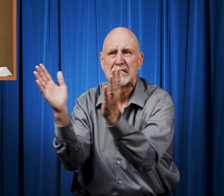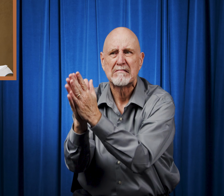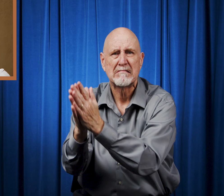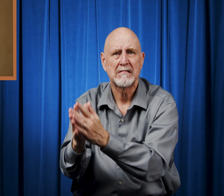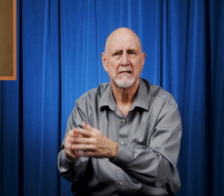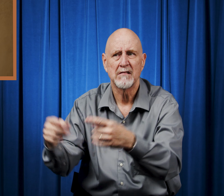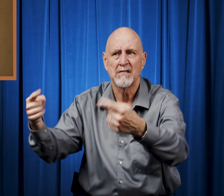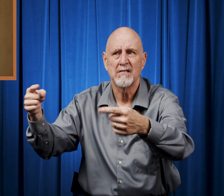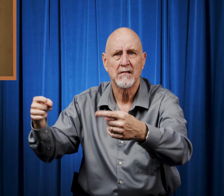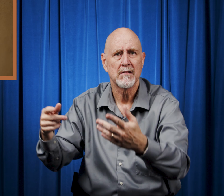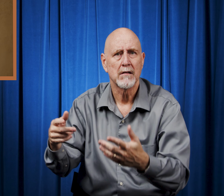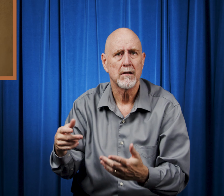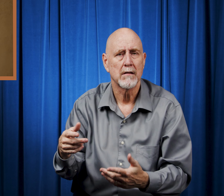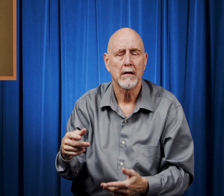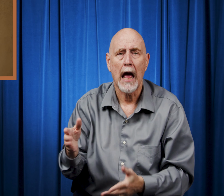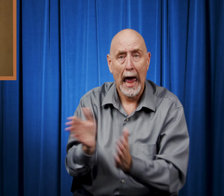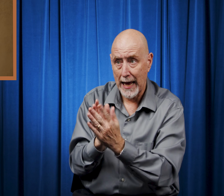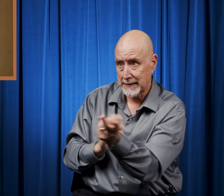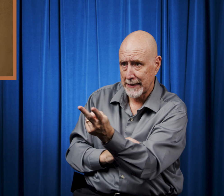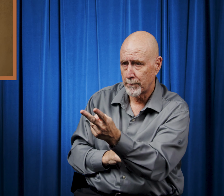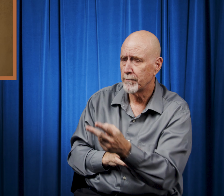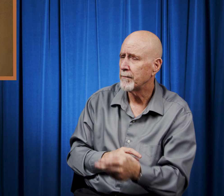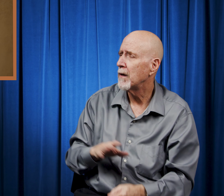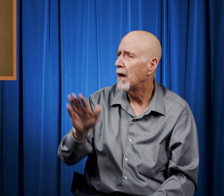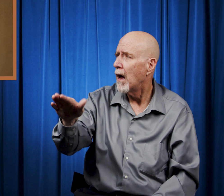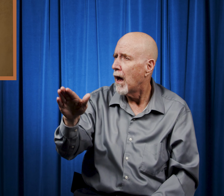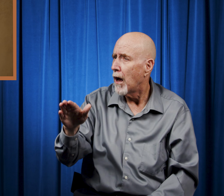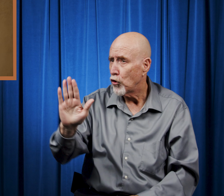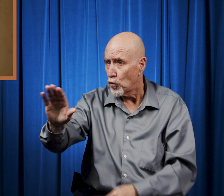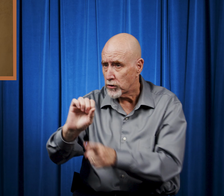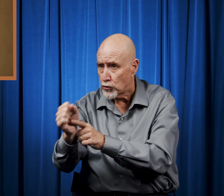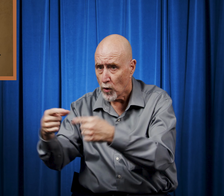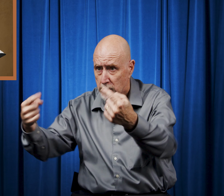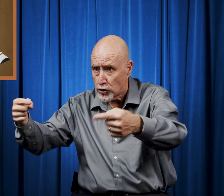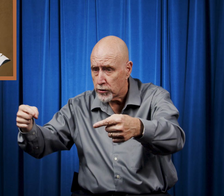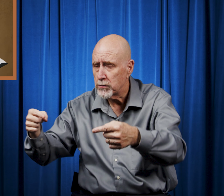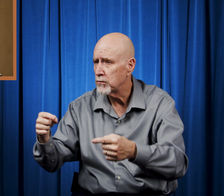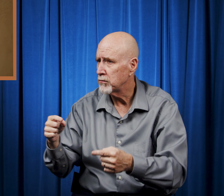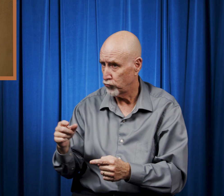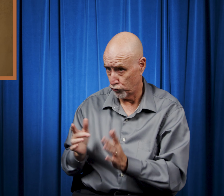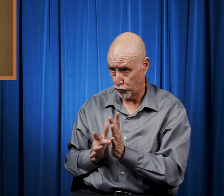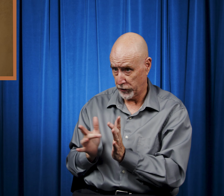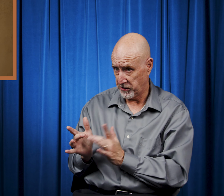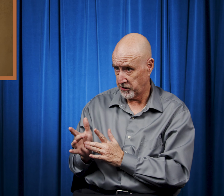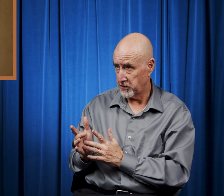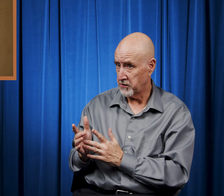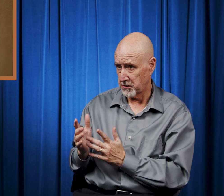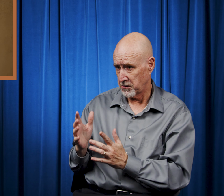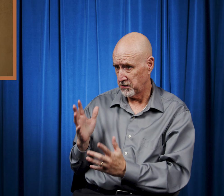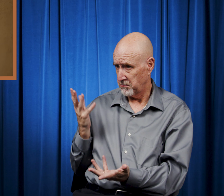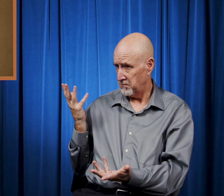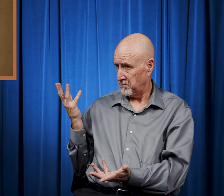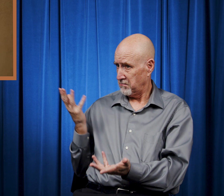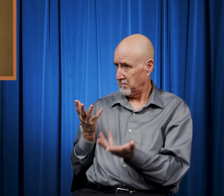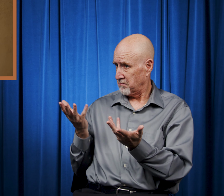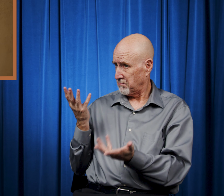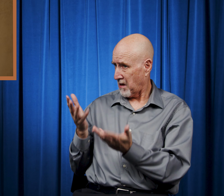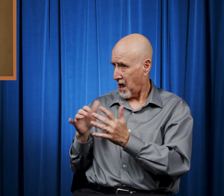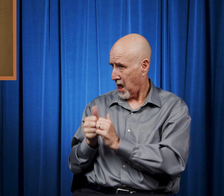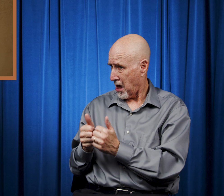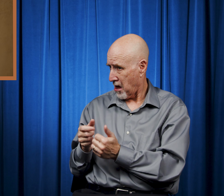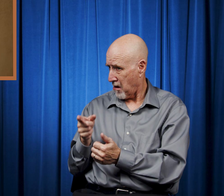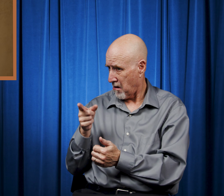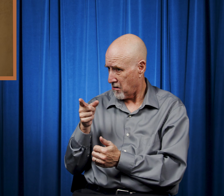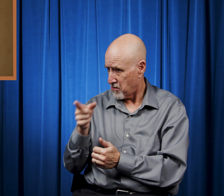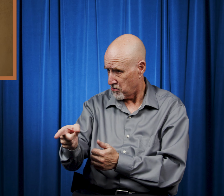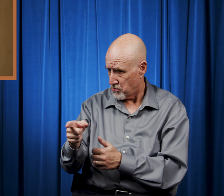at odds with each other. Well, just simply ask them to think about, okay, where is Jesus in this? Because it could provide just